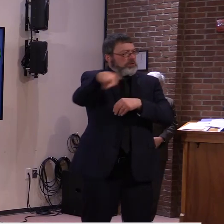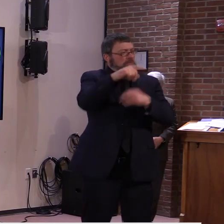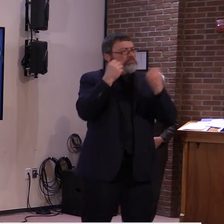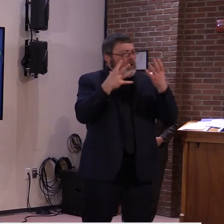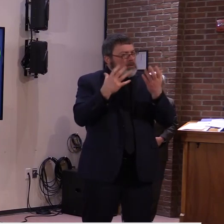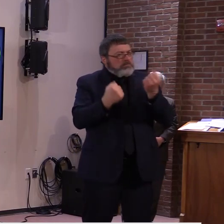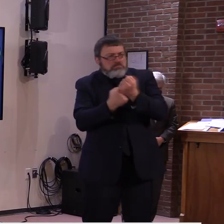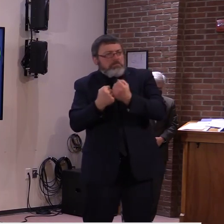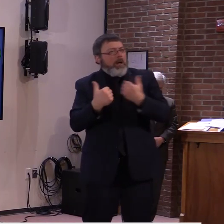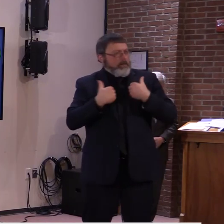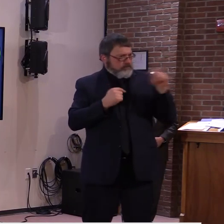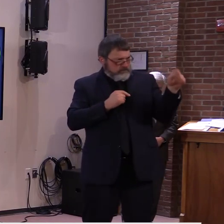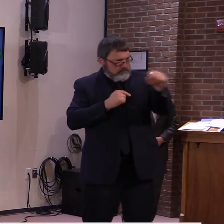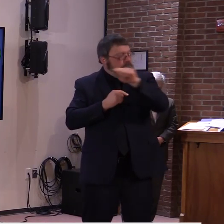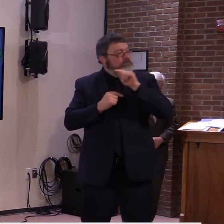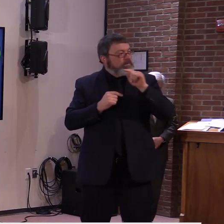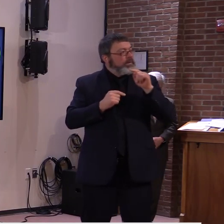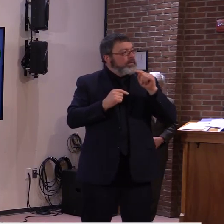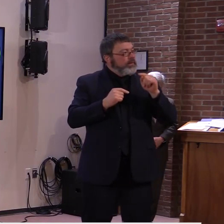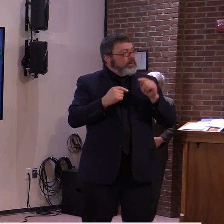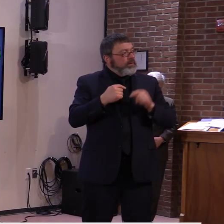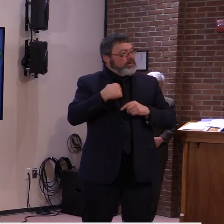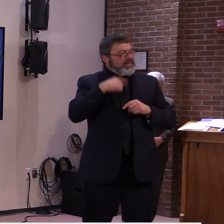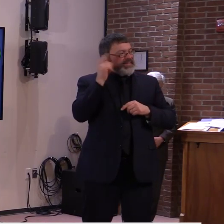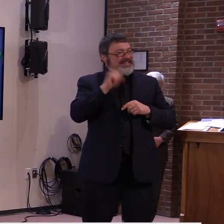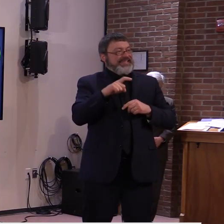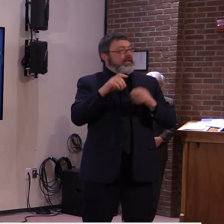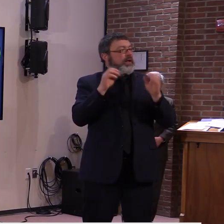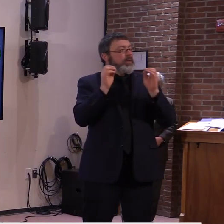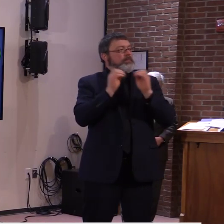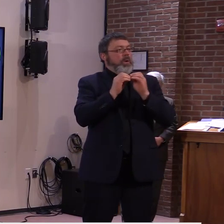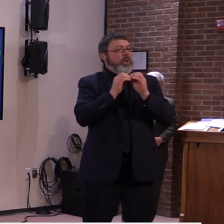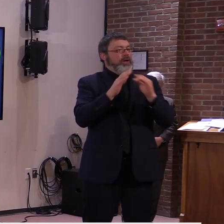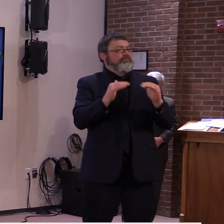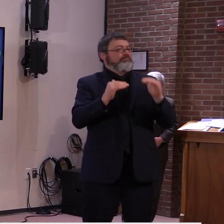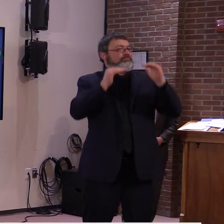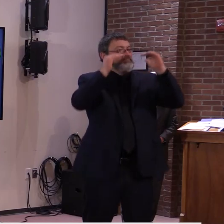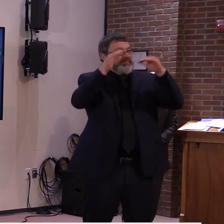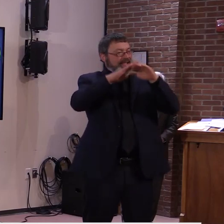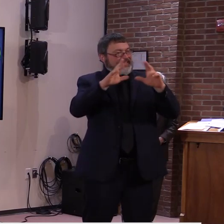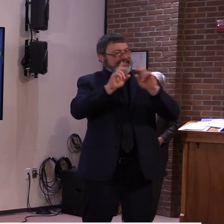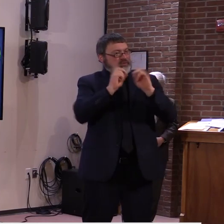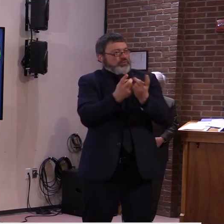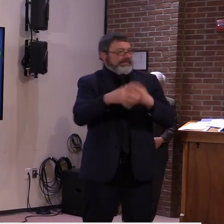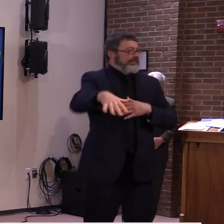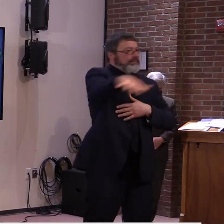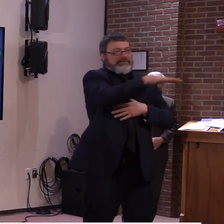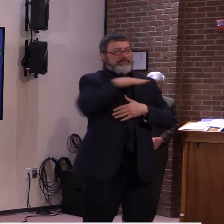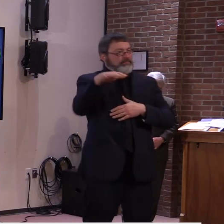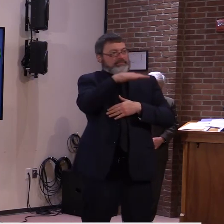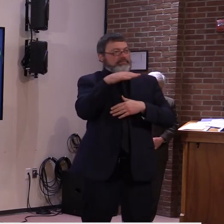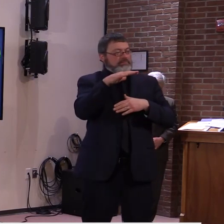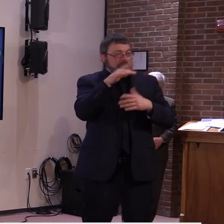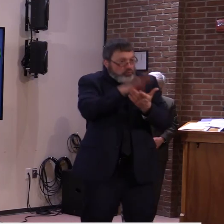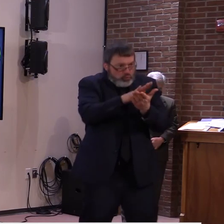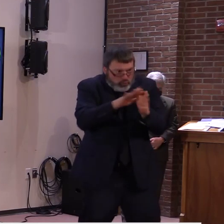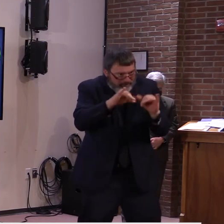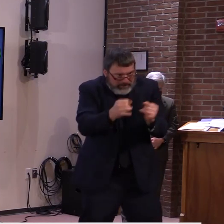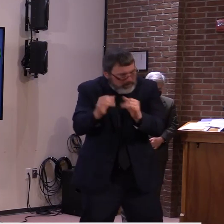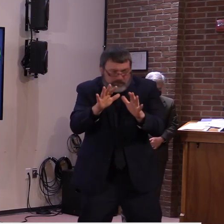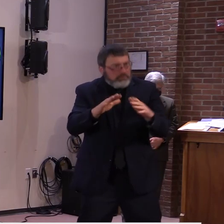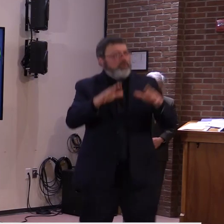looking for greater emphasis on these systems at the district level instead of the school level, and then support districts with working with their schools. We